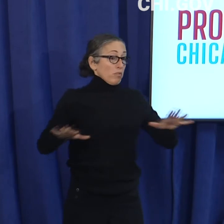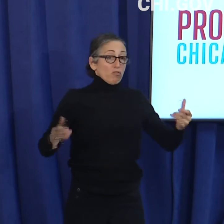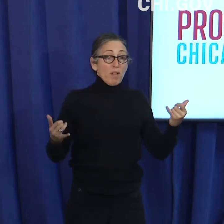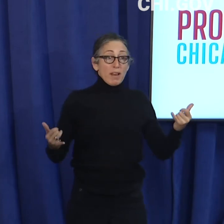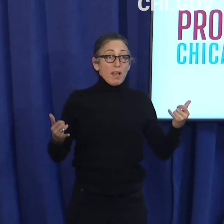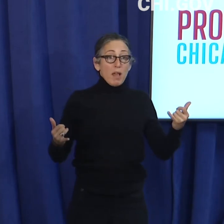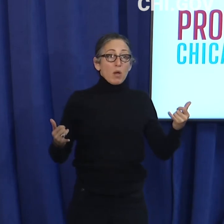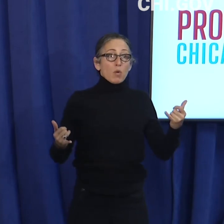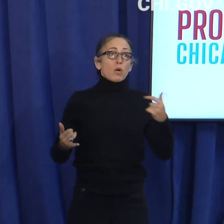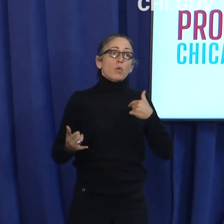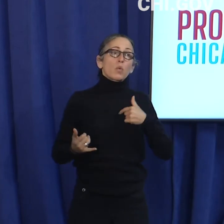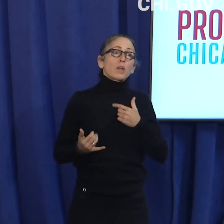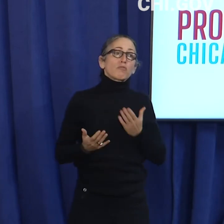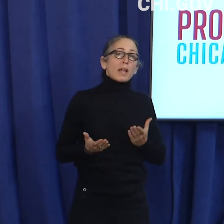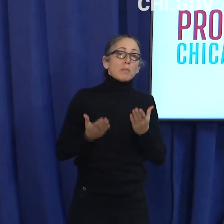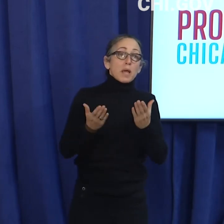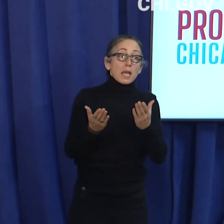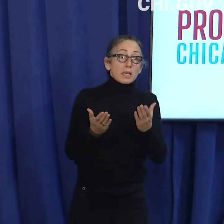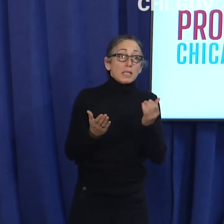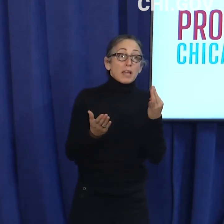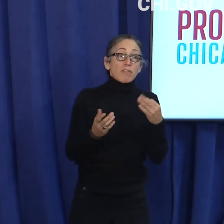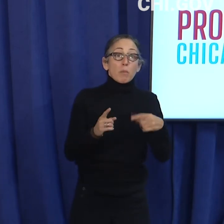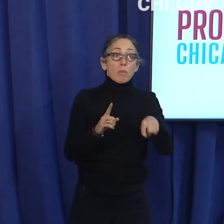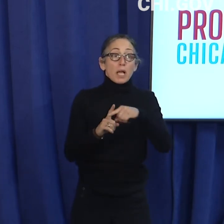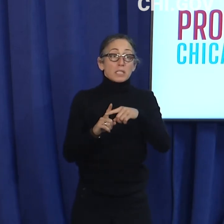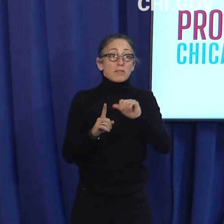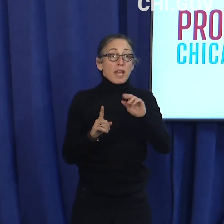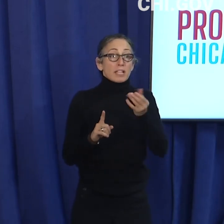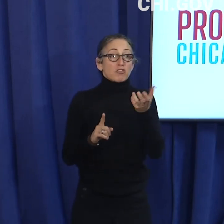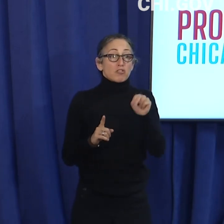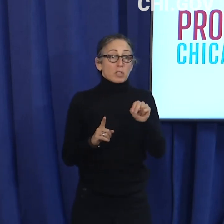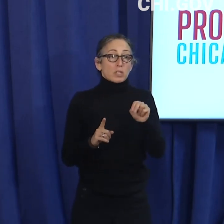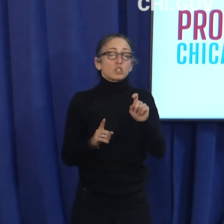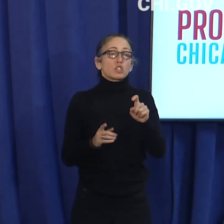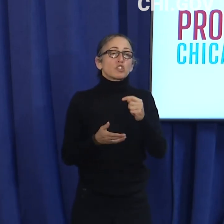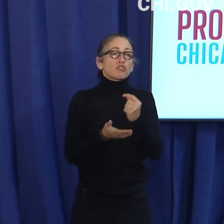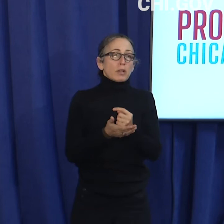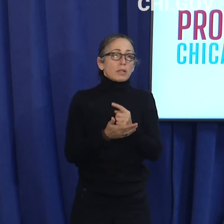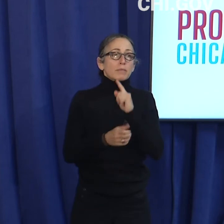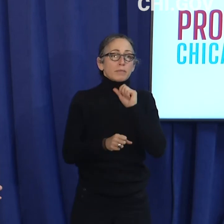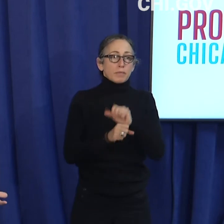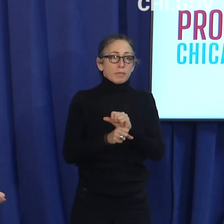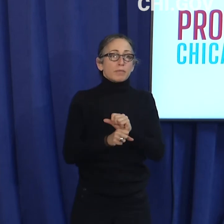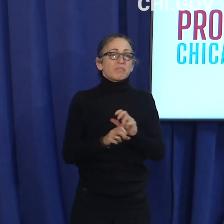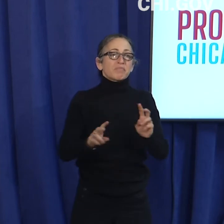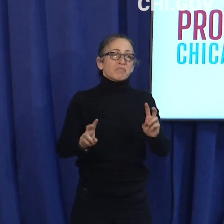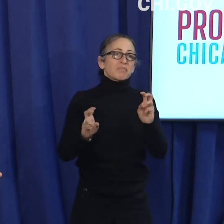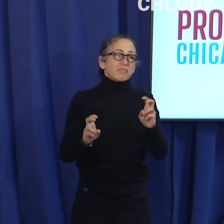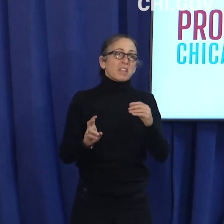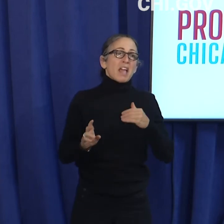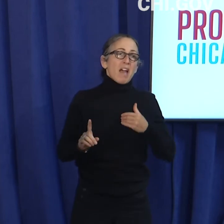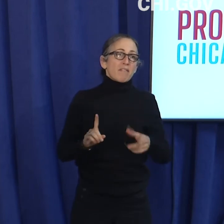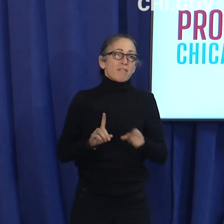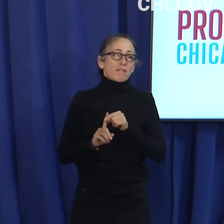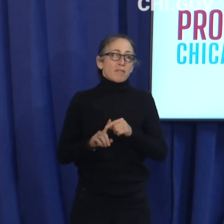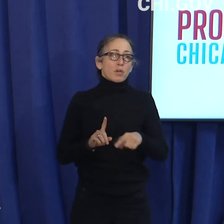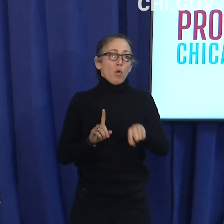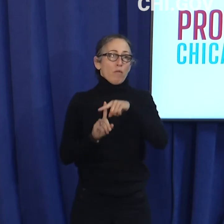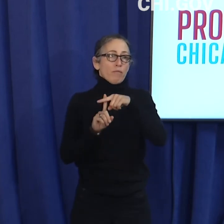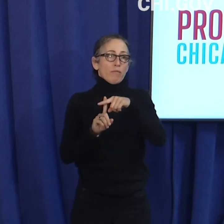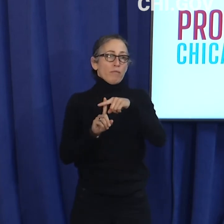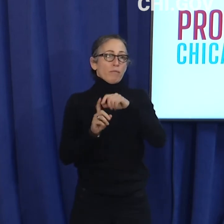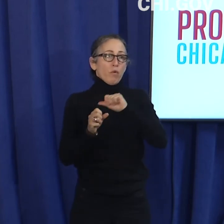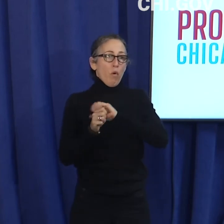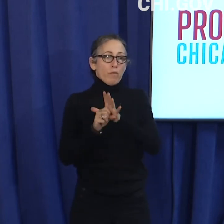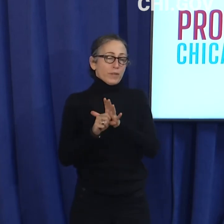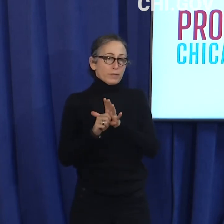absolutely recommend that people who have a positive antigen test treat that as an actual positive. There's not really a difference with the